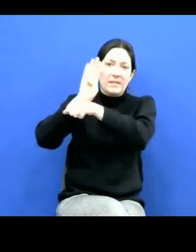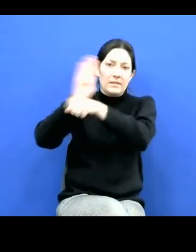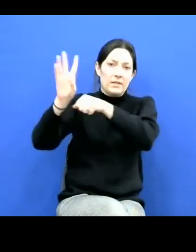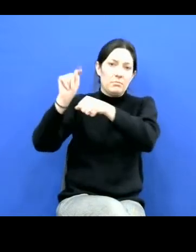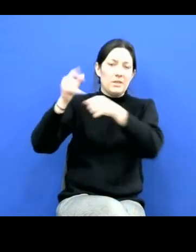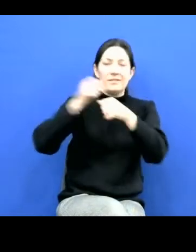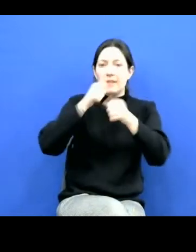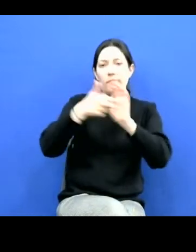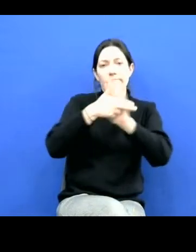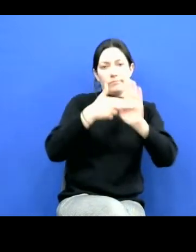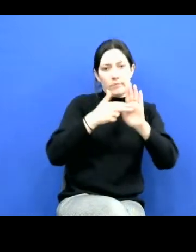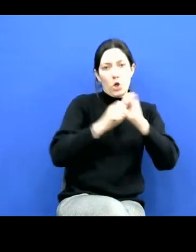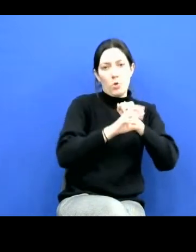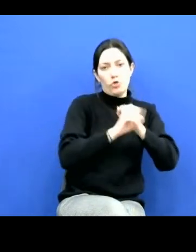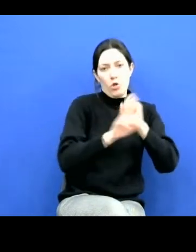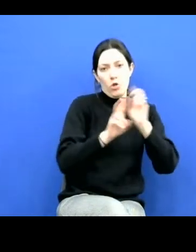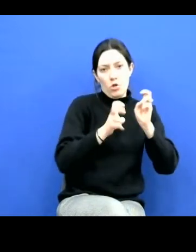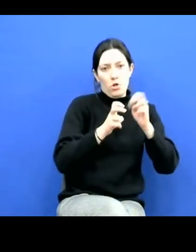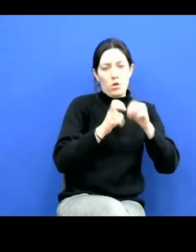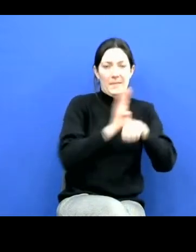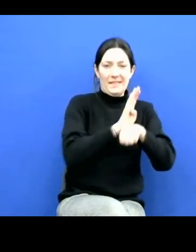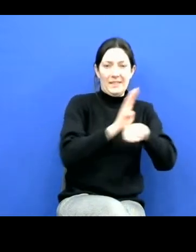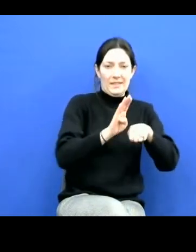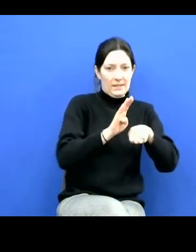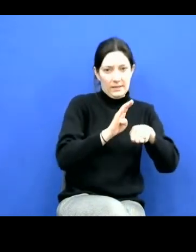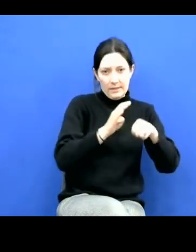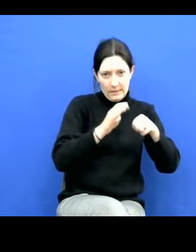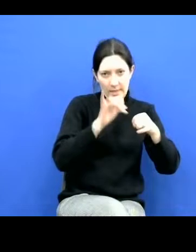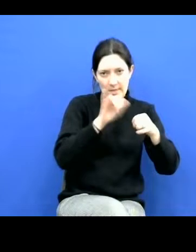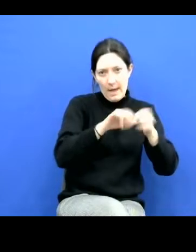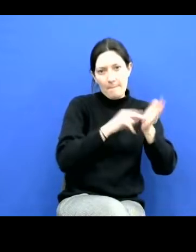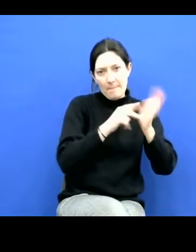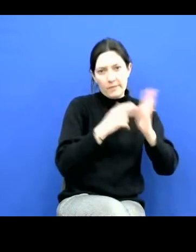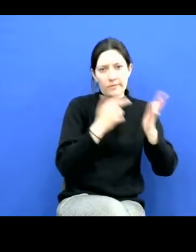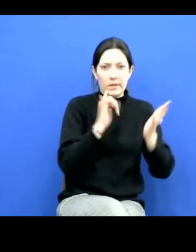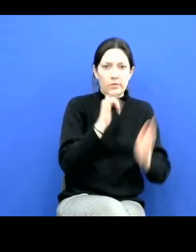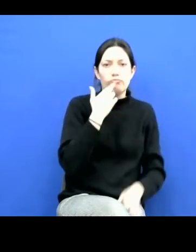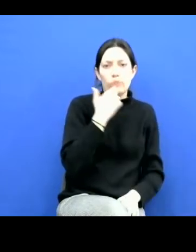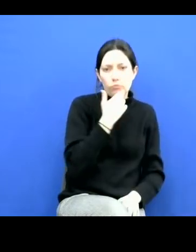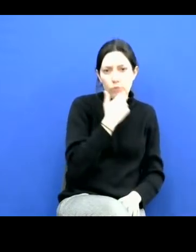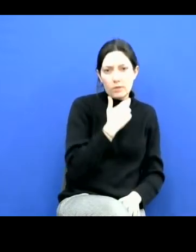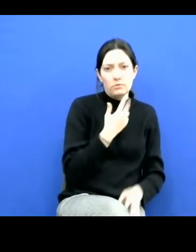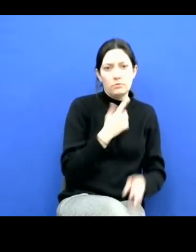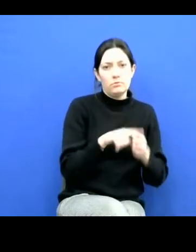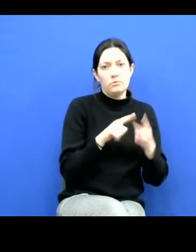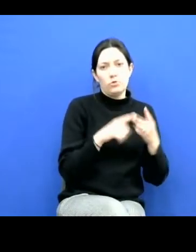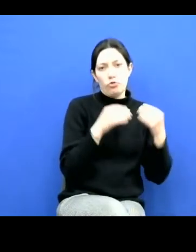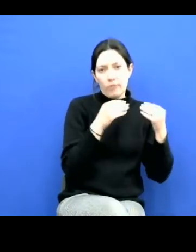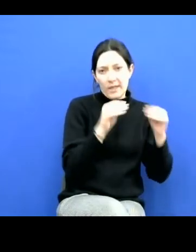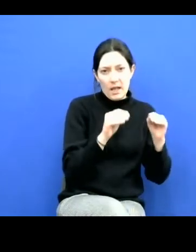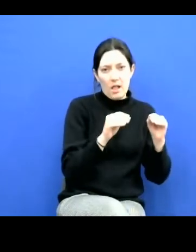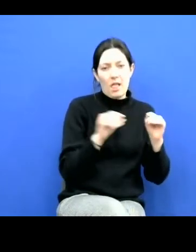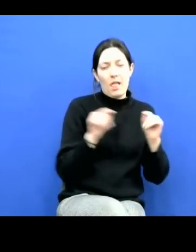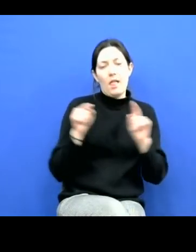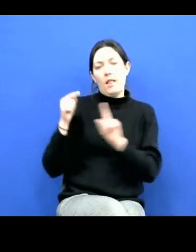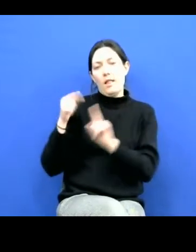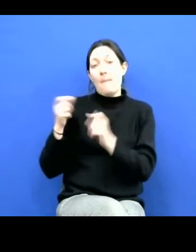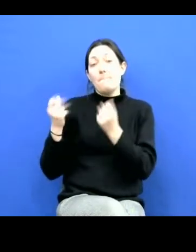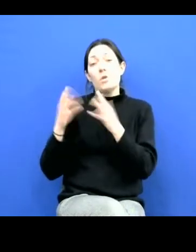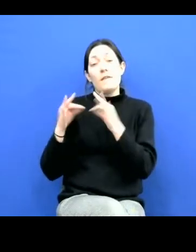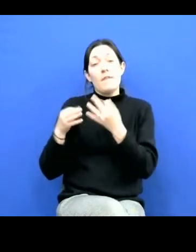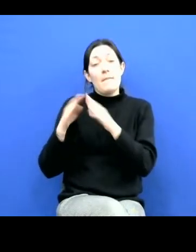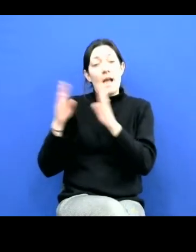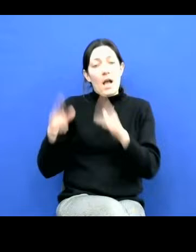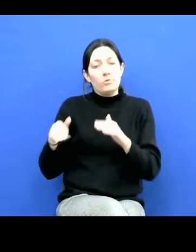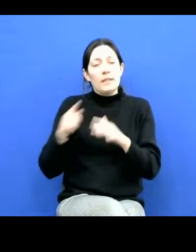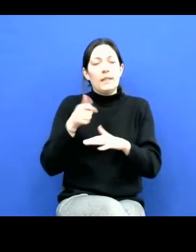commercial. Commercial is like a retail store, a restaurant, Okay. that type of stuff. This is considered multifamily housing. All right. Which